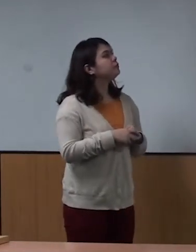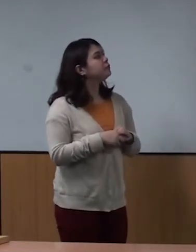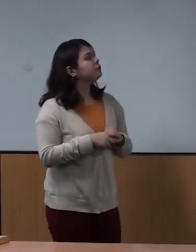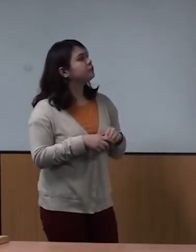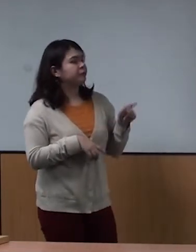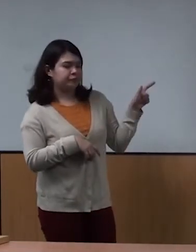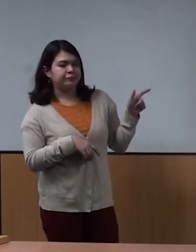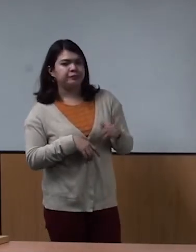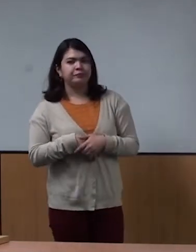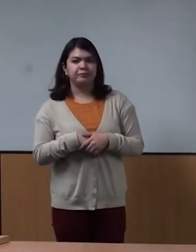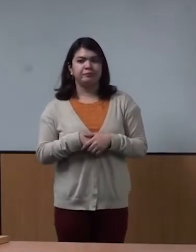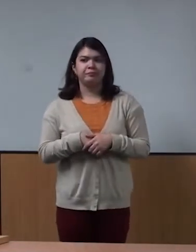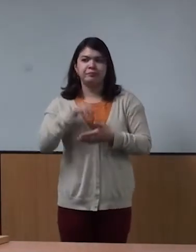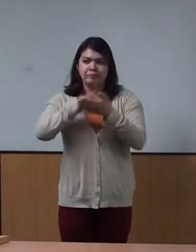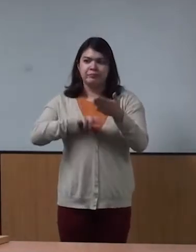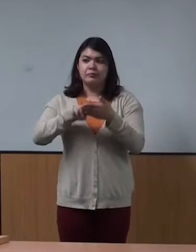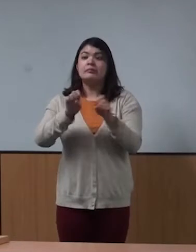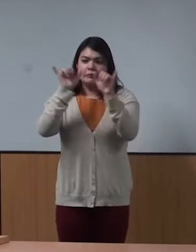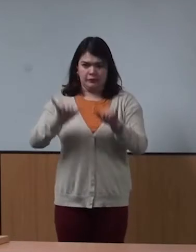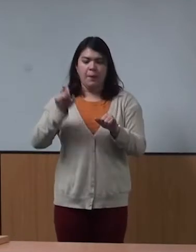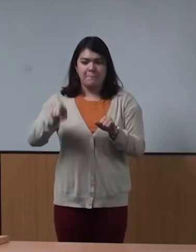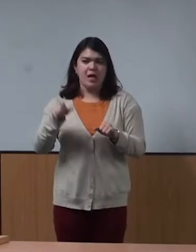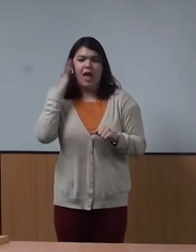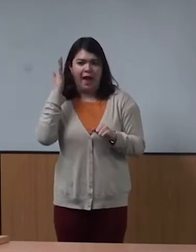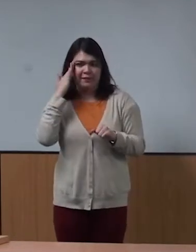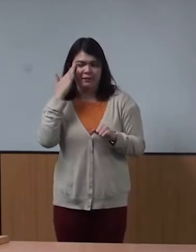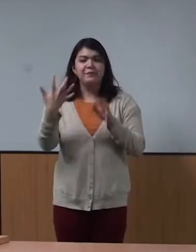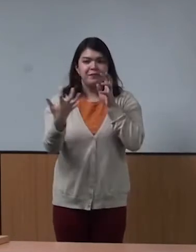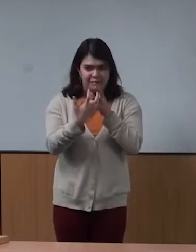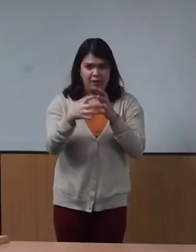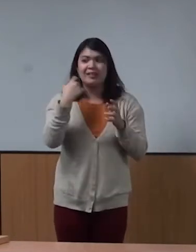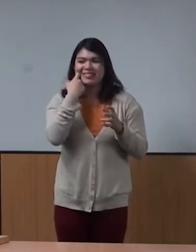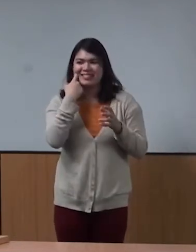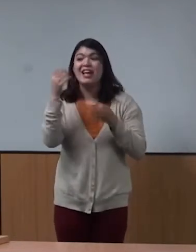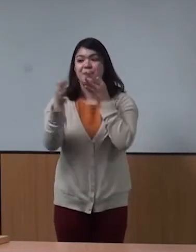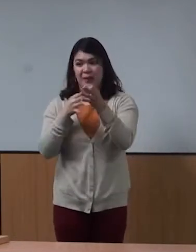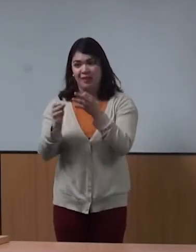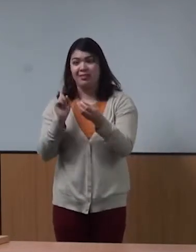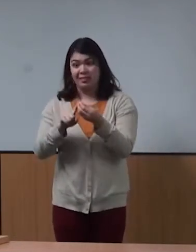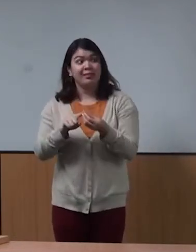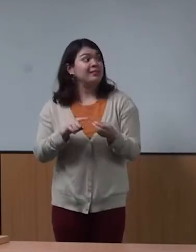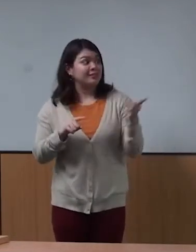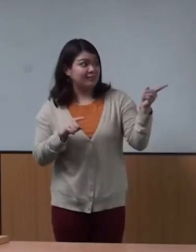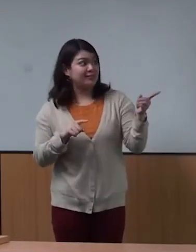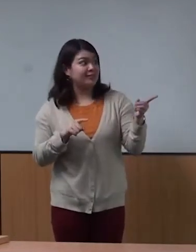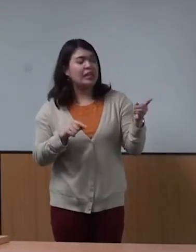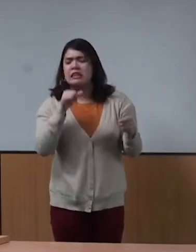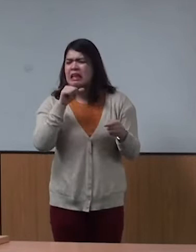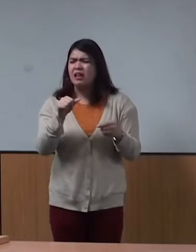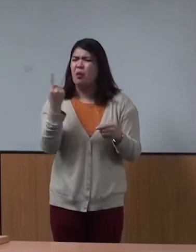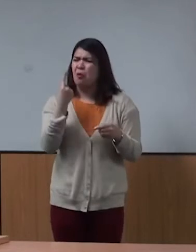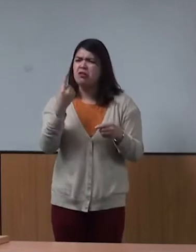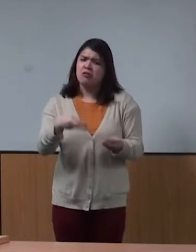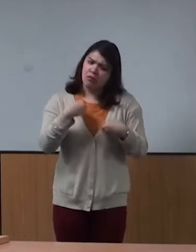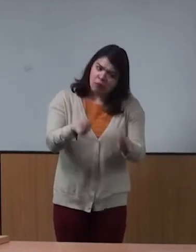Be systematic in preparing various forms of assessment. As explained a while ago, we just not